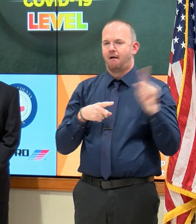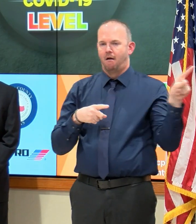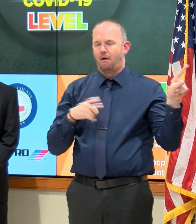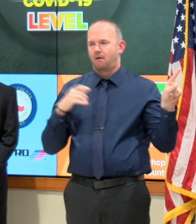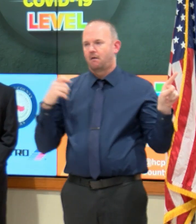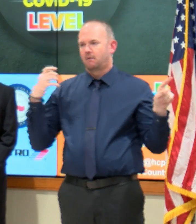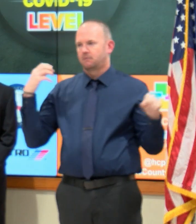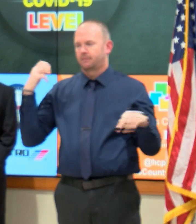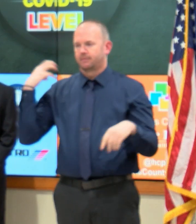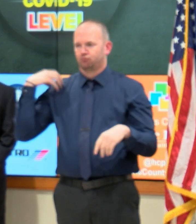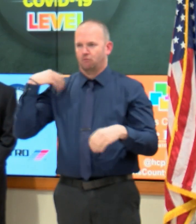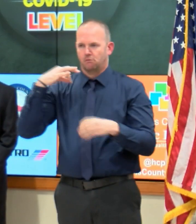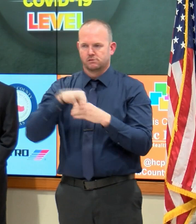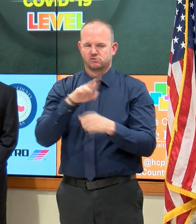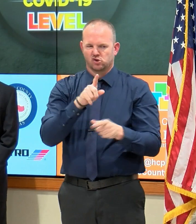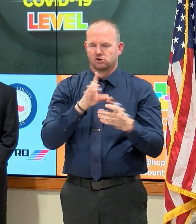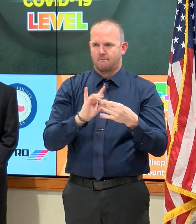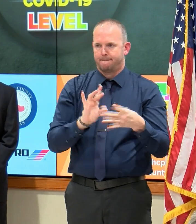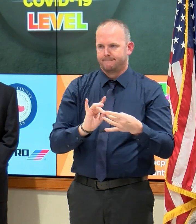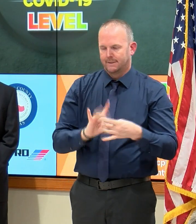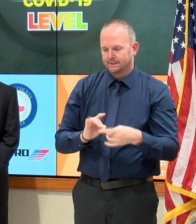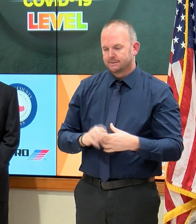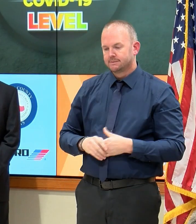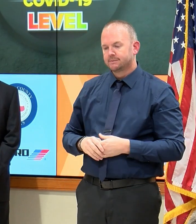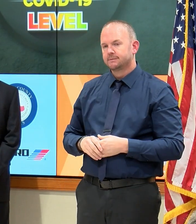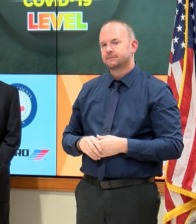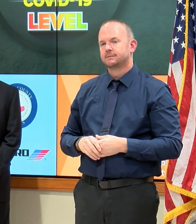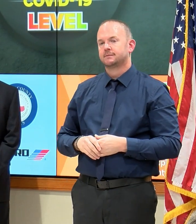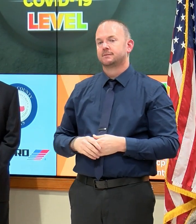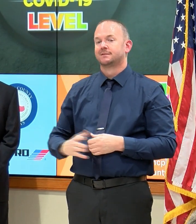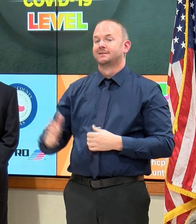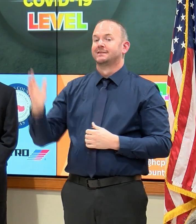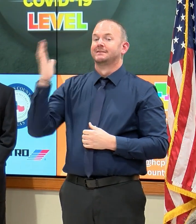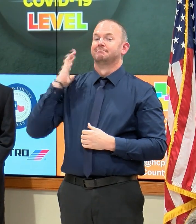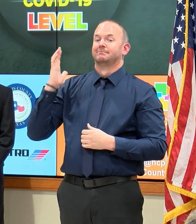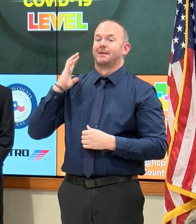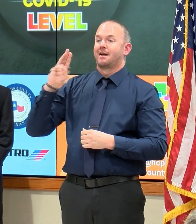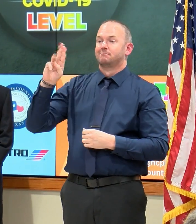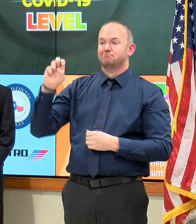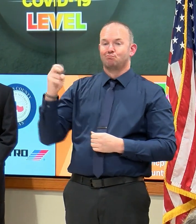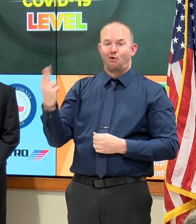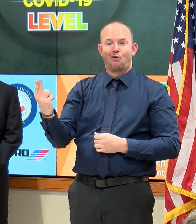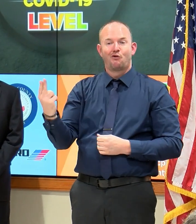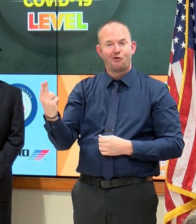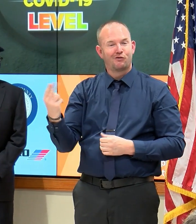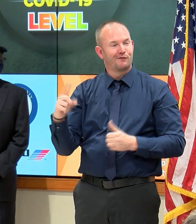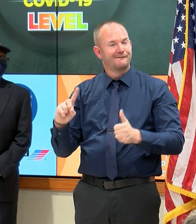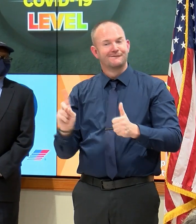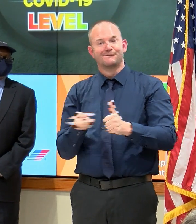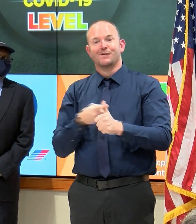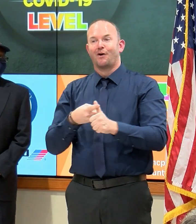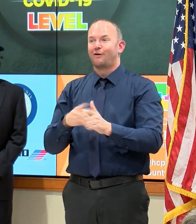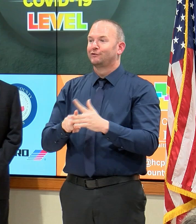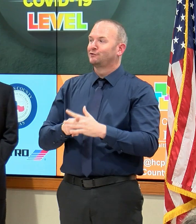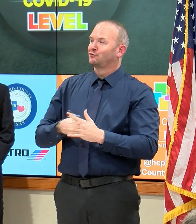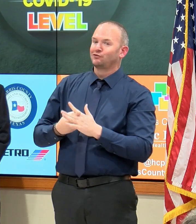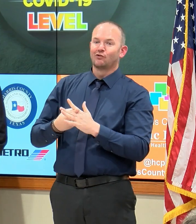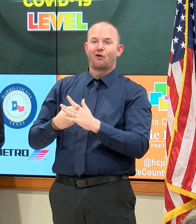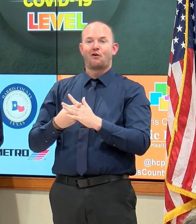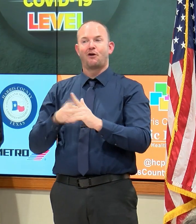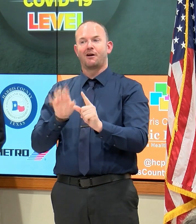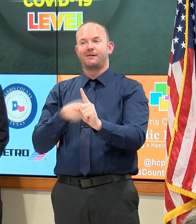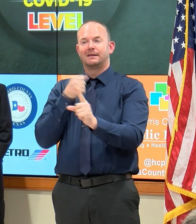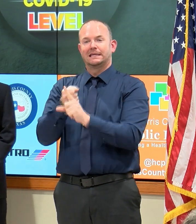back to March, when we started down this road, and we asked people to